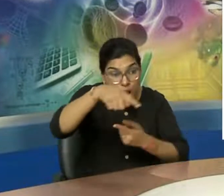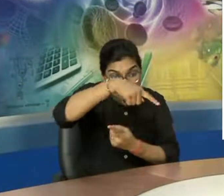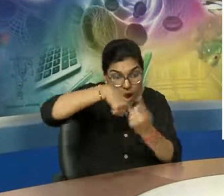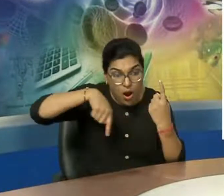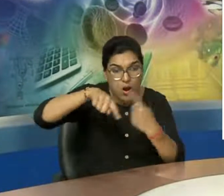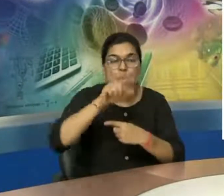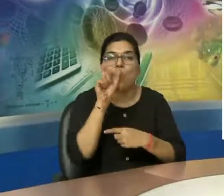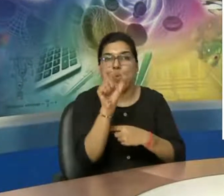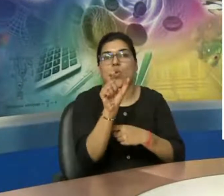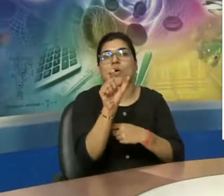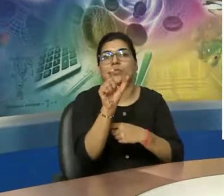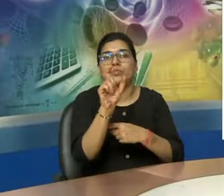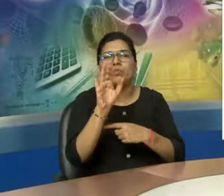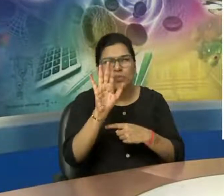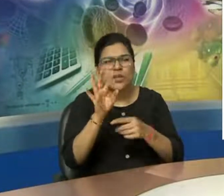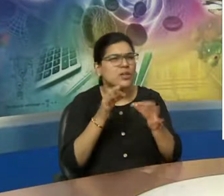abiotic factors of the environment.